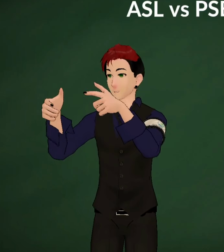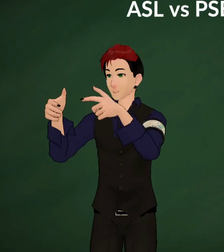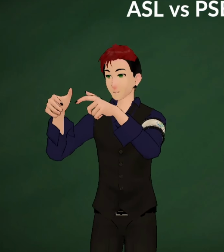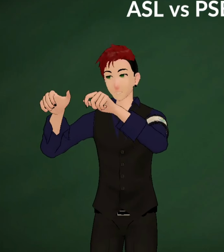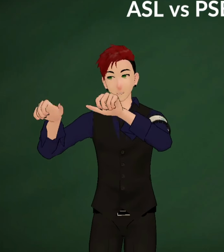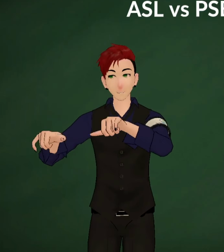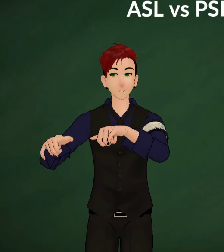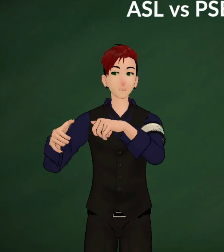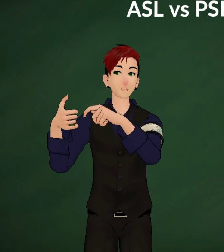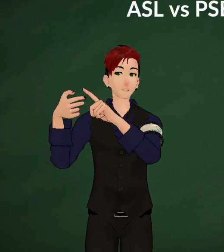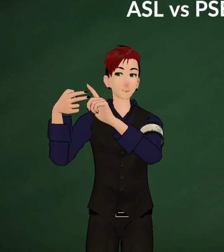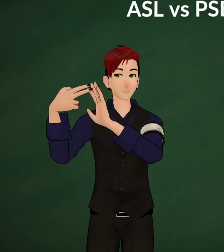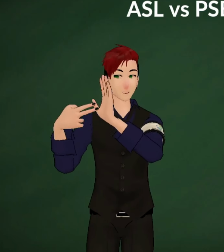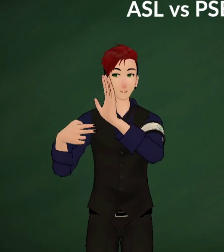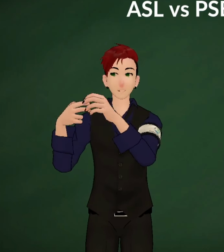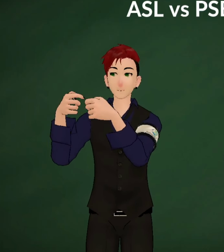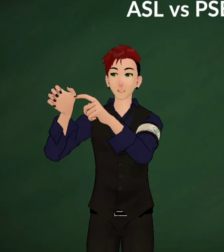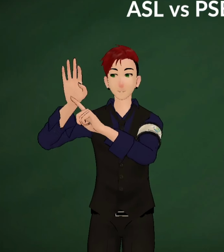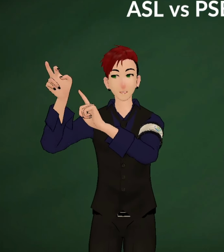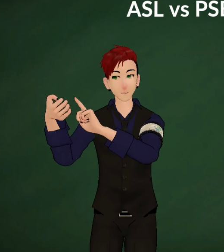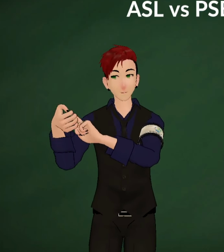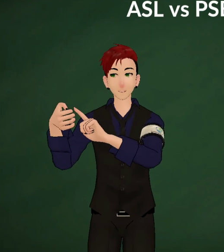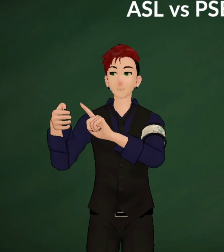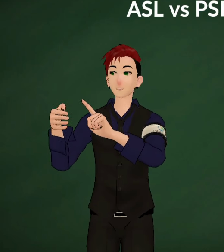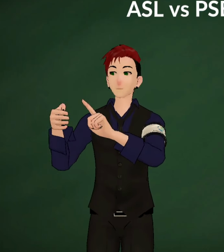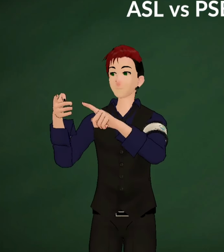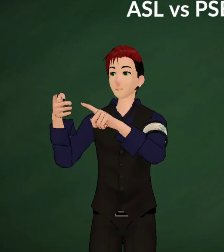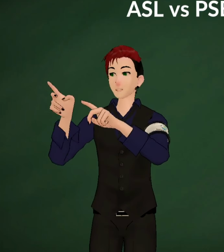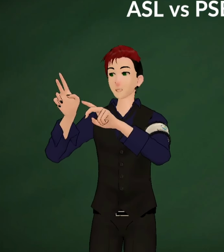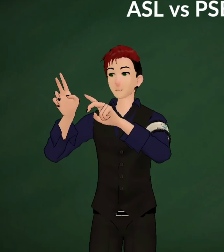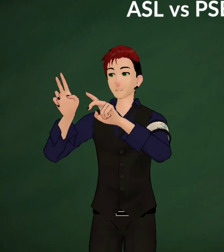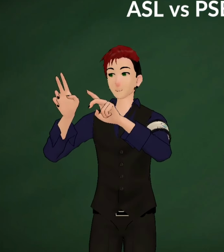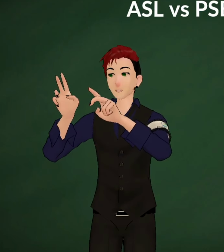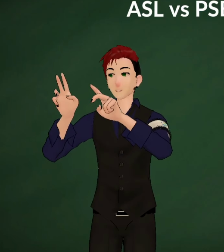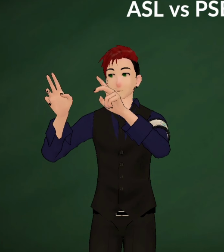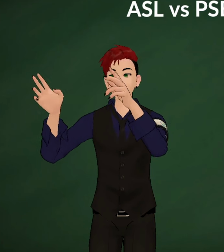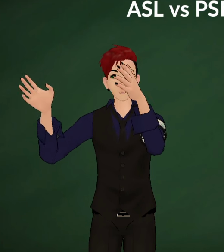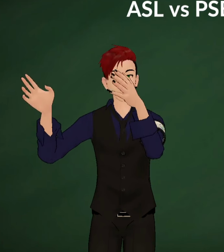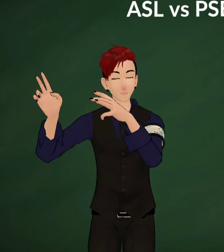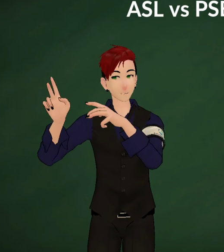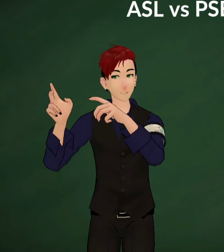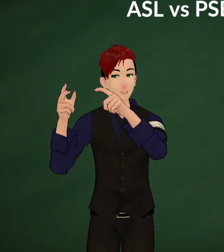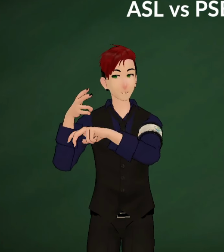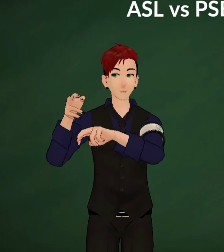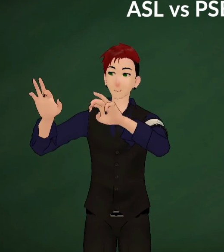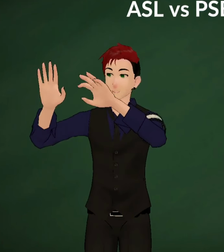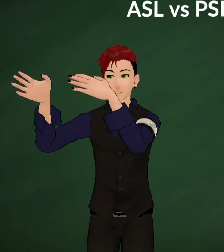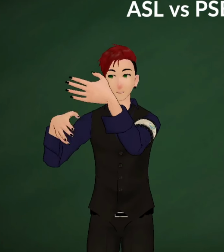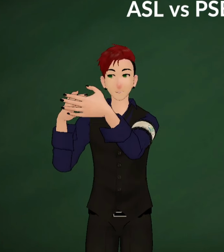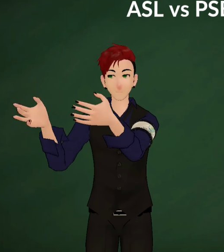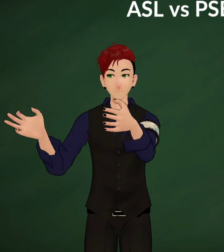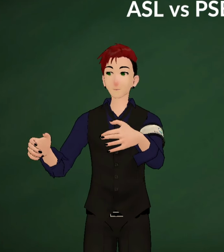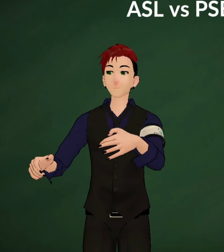grammar structure, it has its own rules, it has its own culture, it has a group of people who use it, it has all the things.